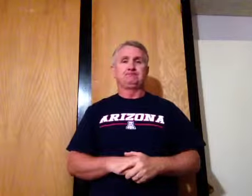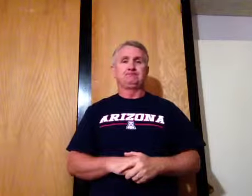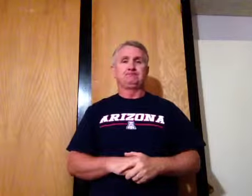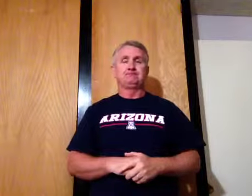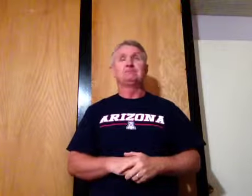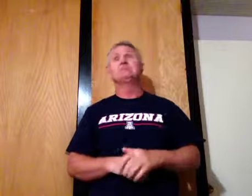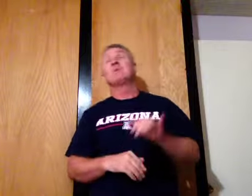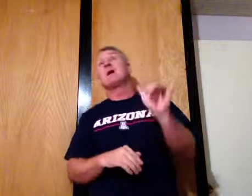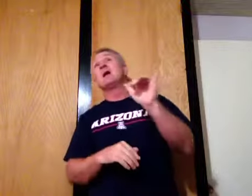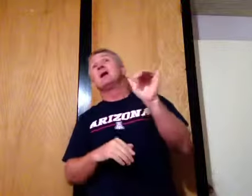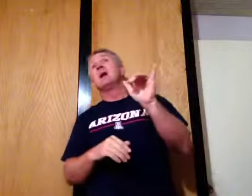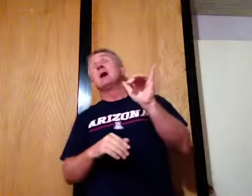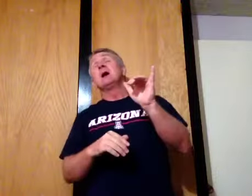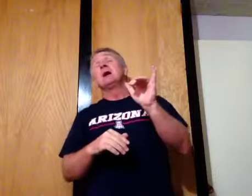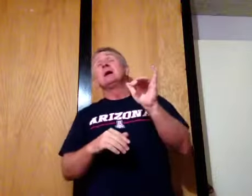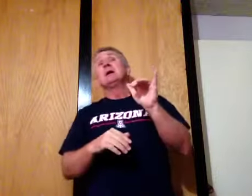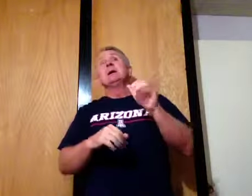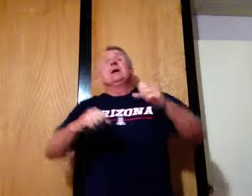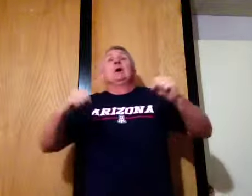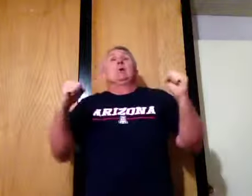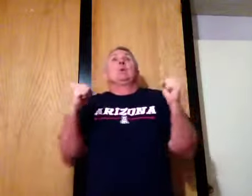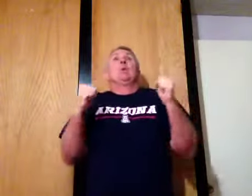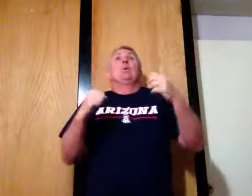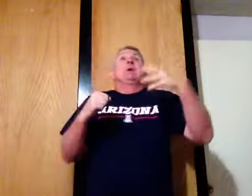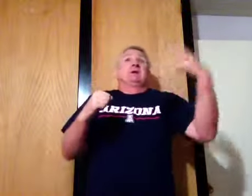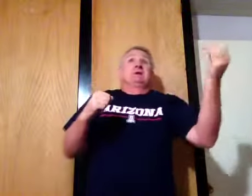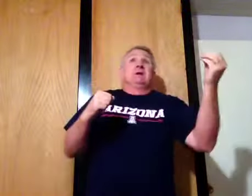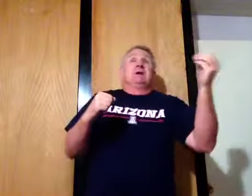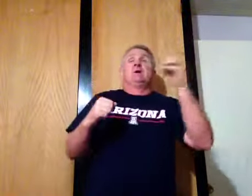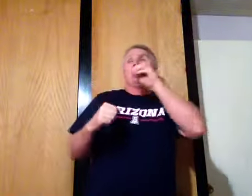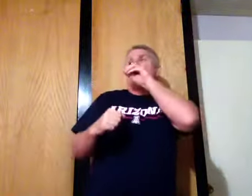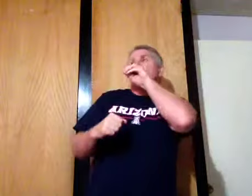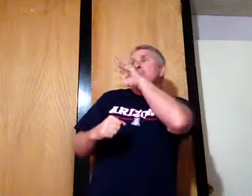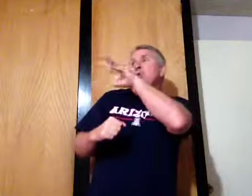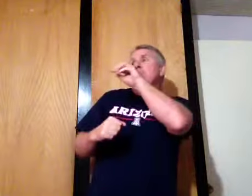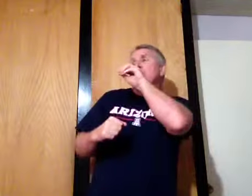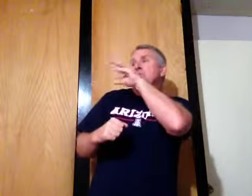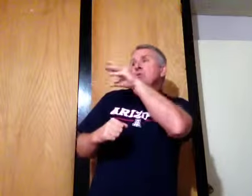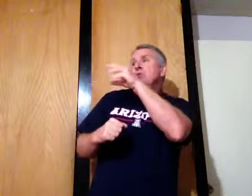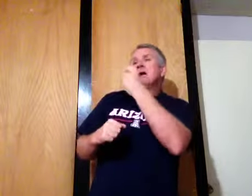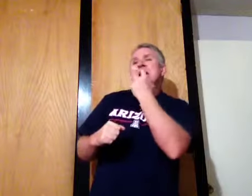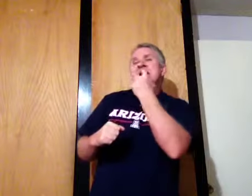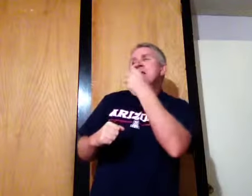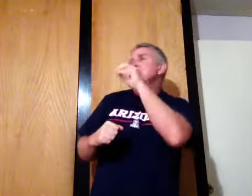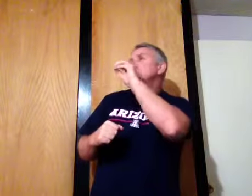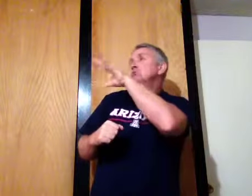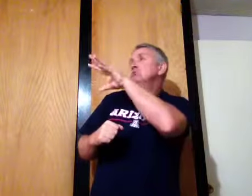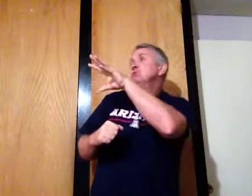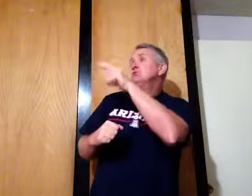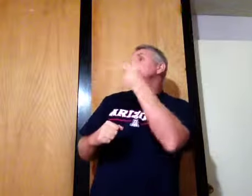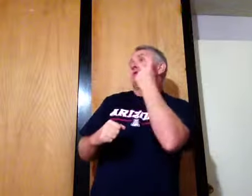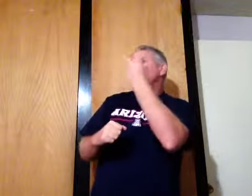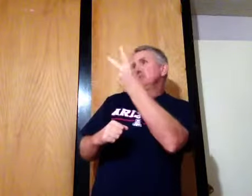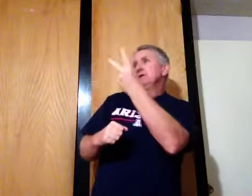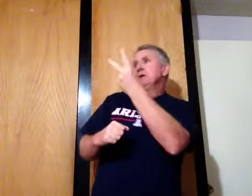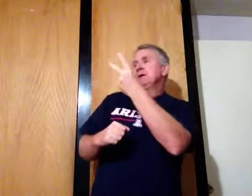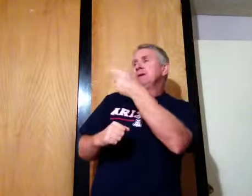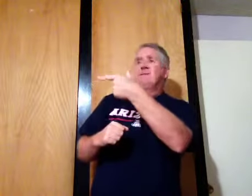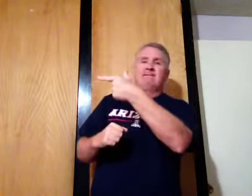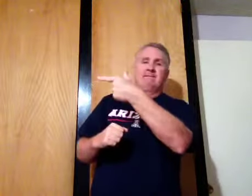it's cold outside and you breathe on the window glass. Okay, that's one. It's cold outside. You go up to a window itself and you breathe